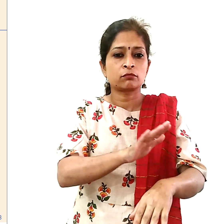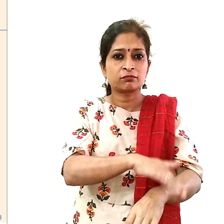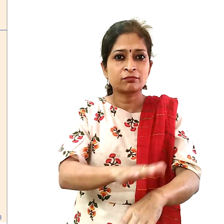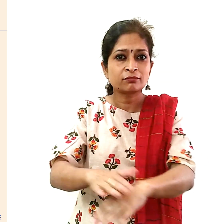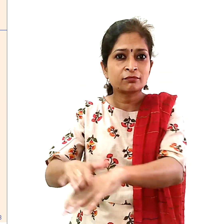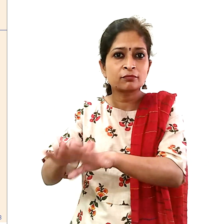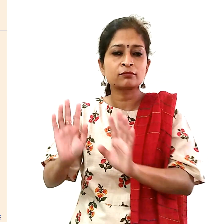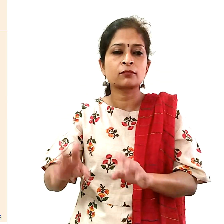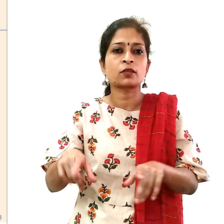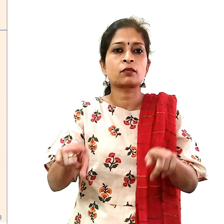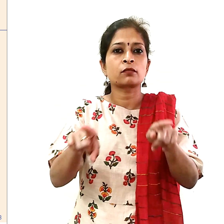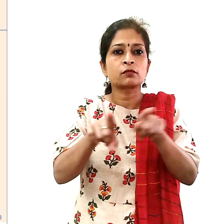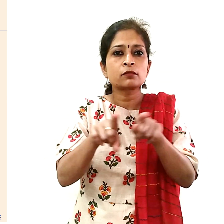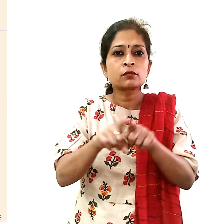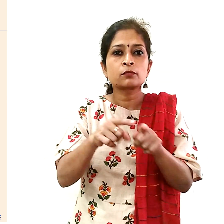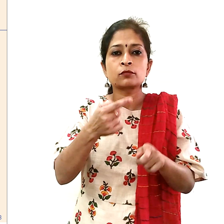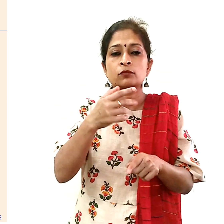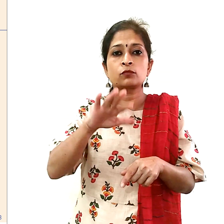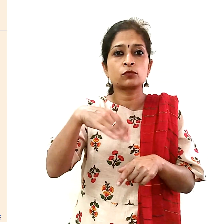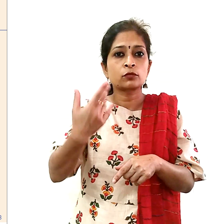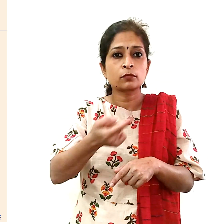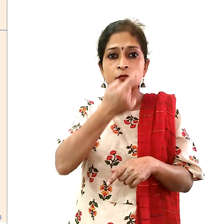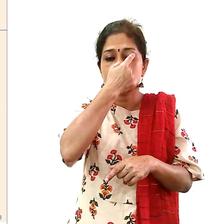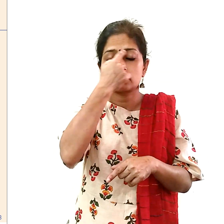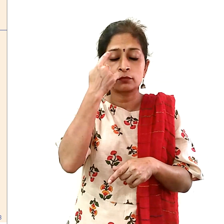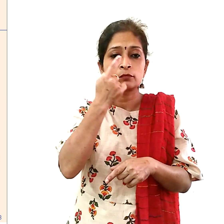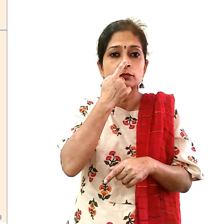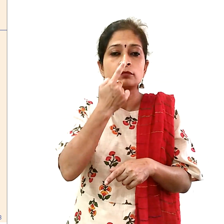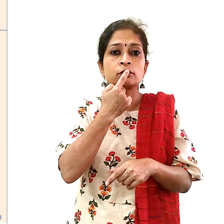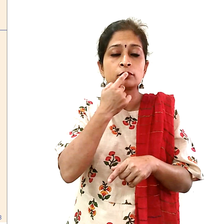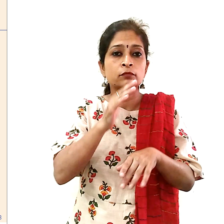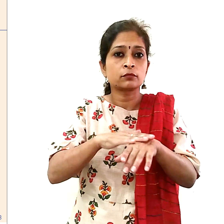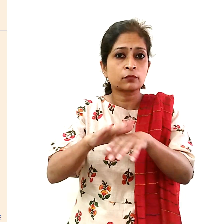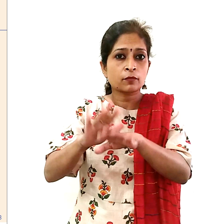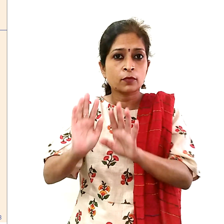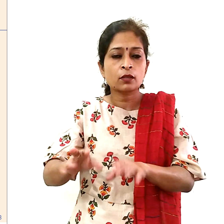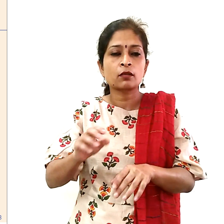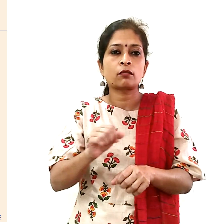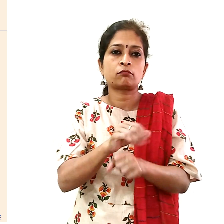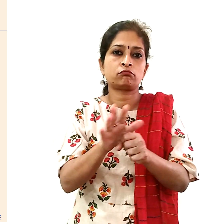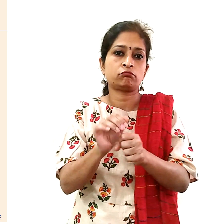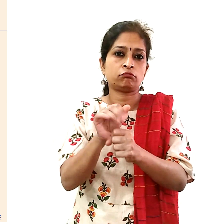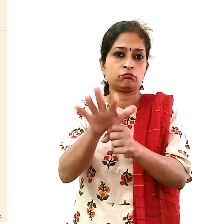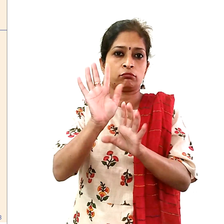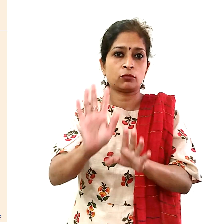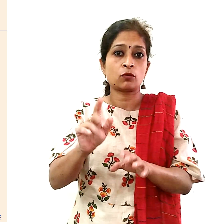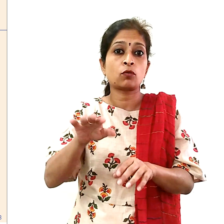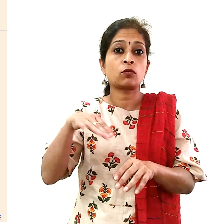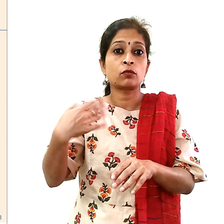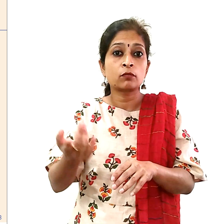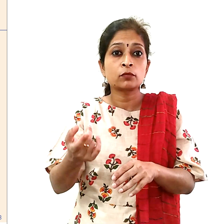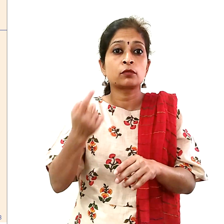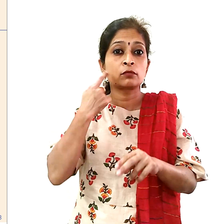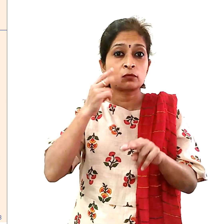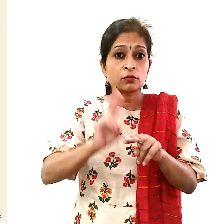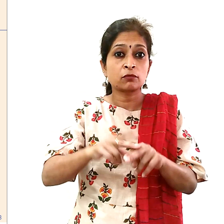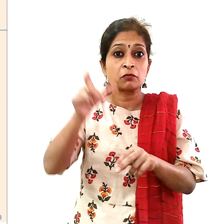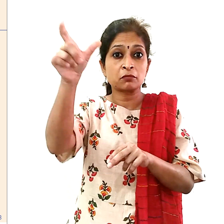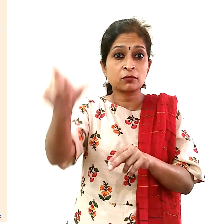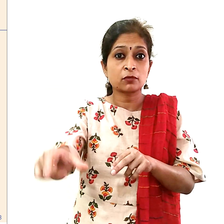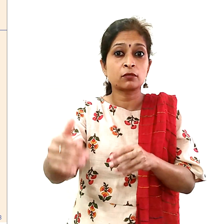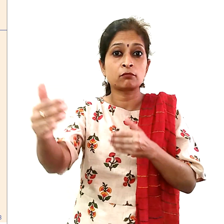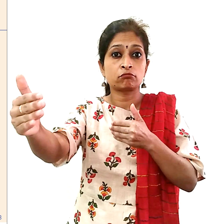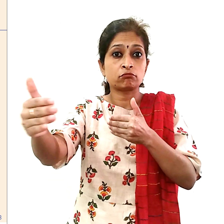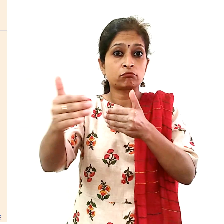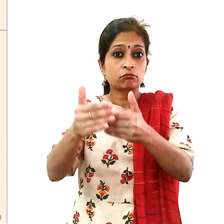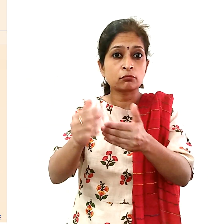face, eyes or mouth, he can get the infection. The chances are more if one is within a distance of less than